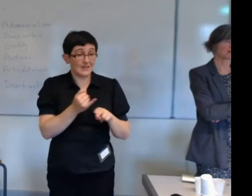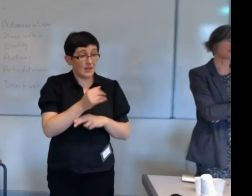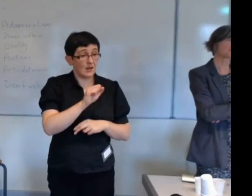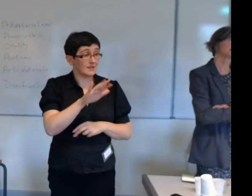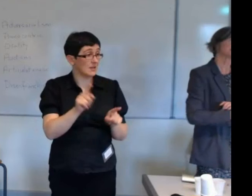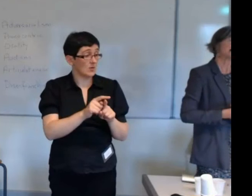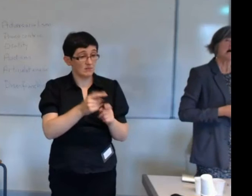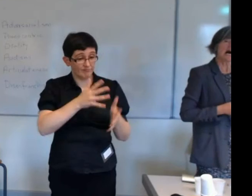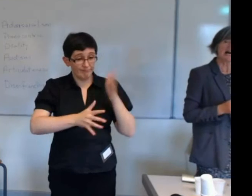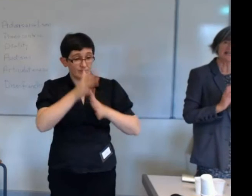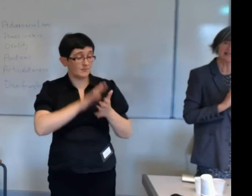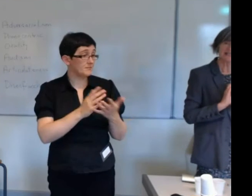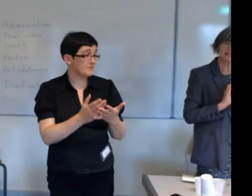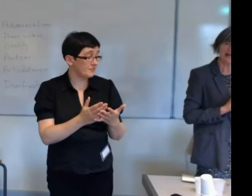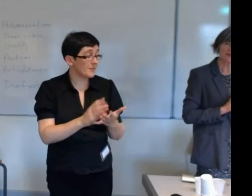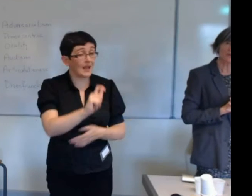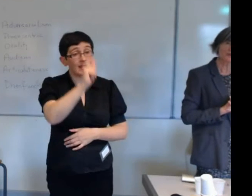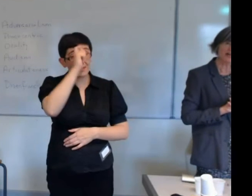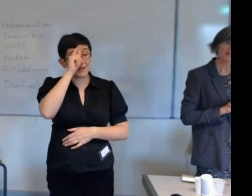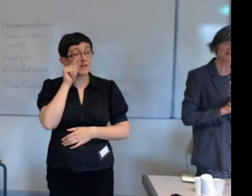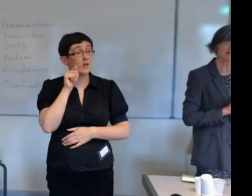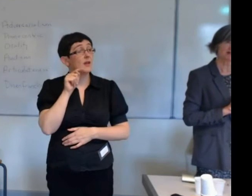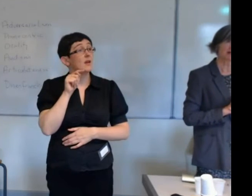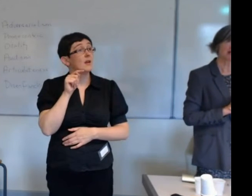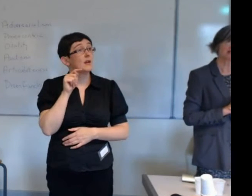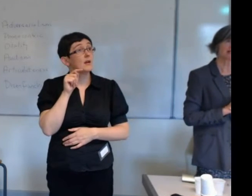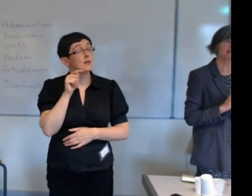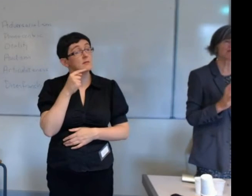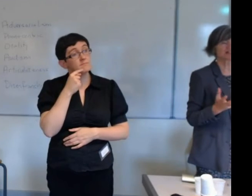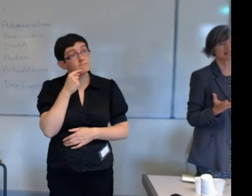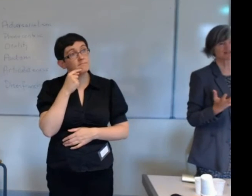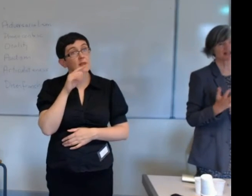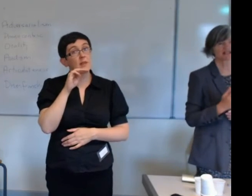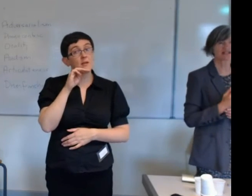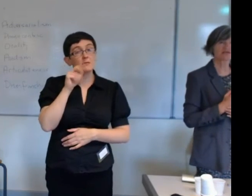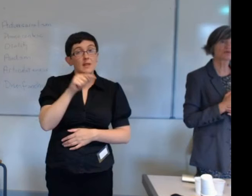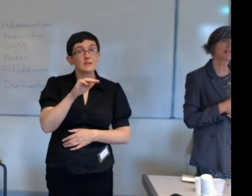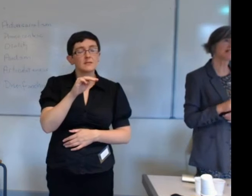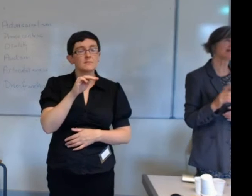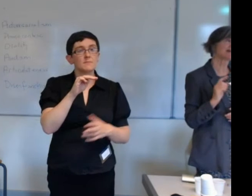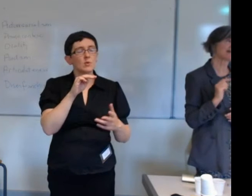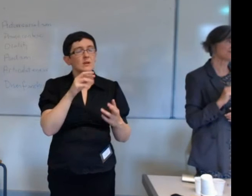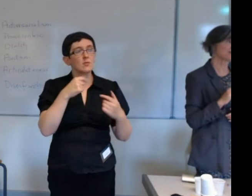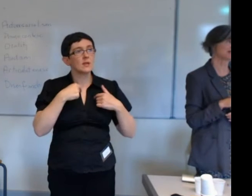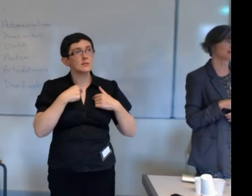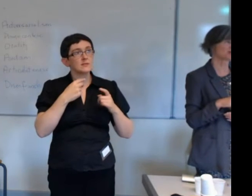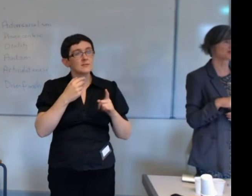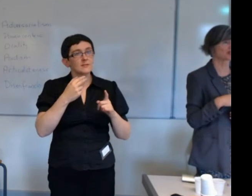Language. And I think that the kind of significance of that didn't really hit me till I went to the